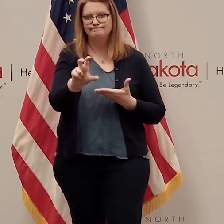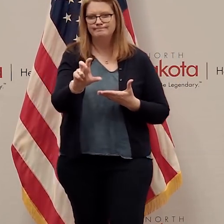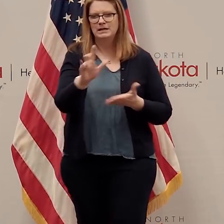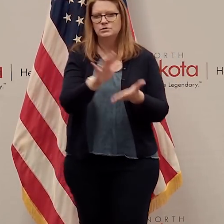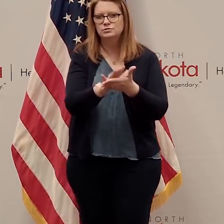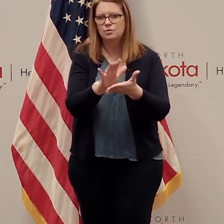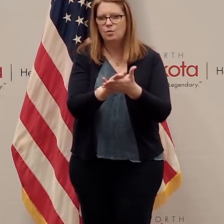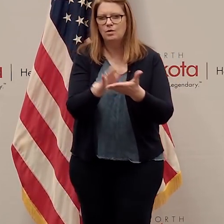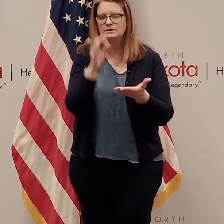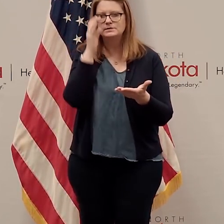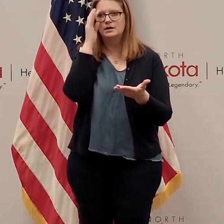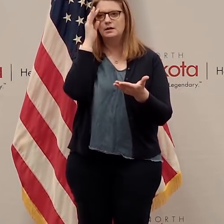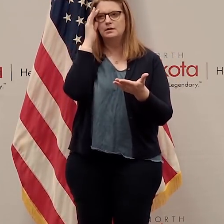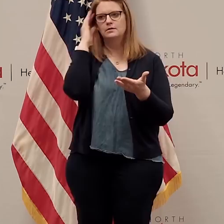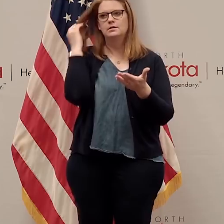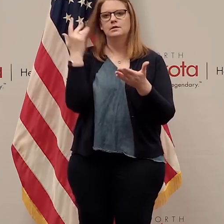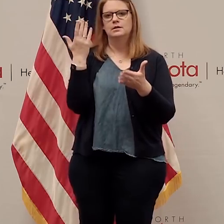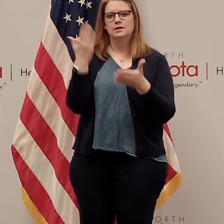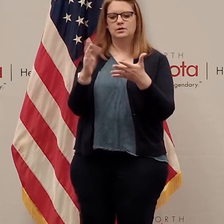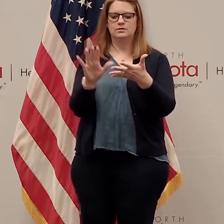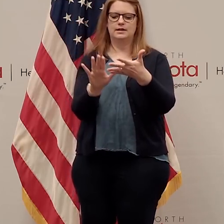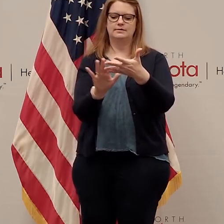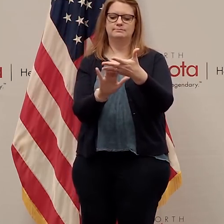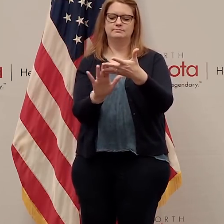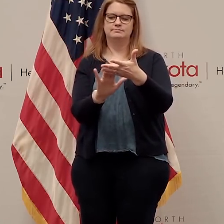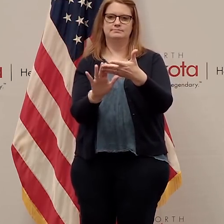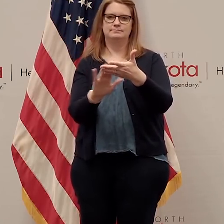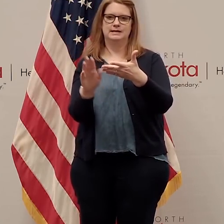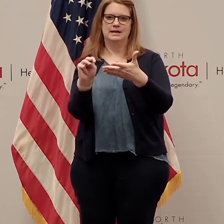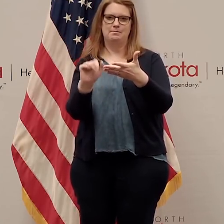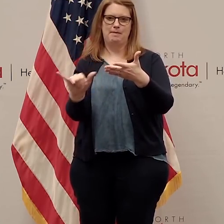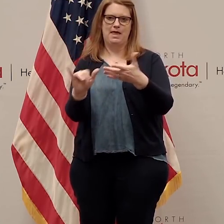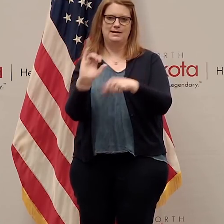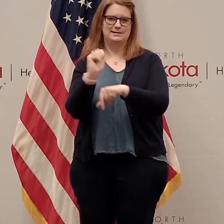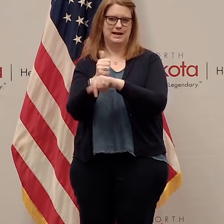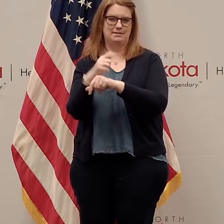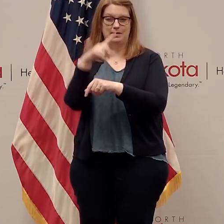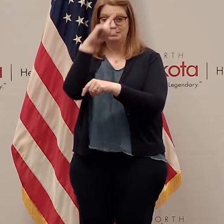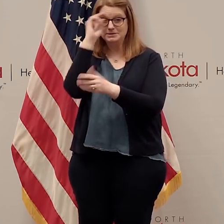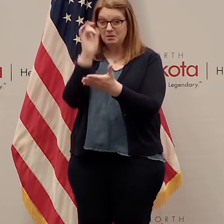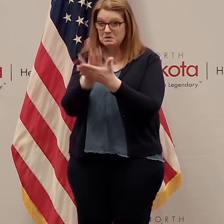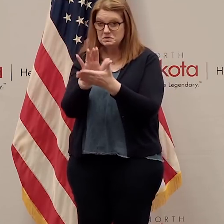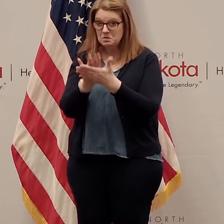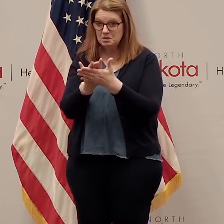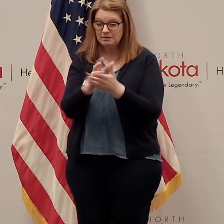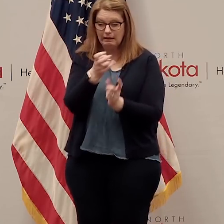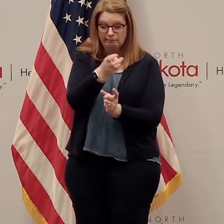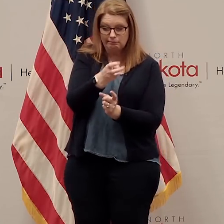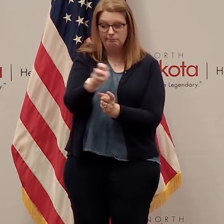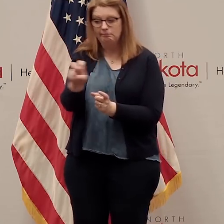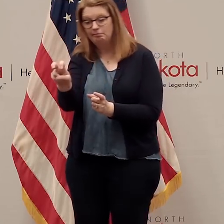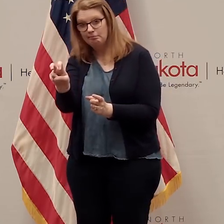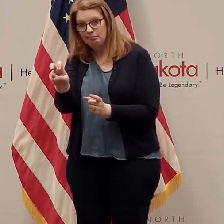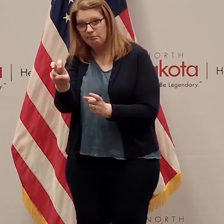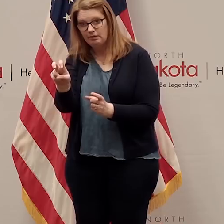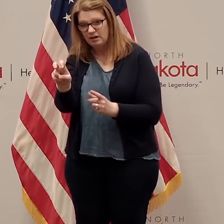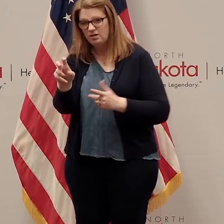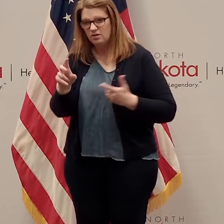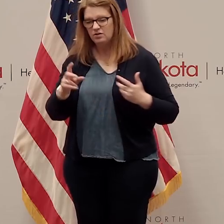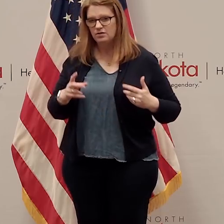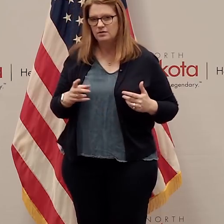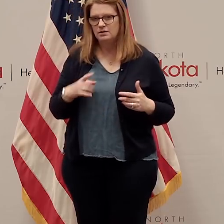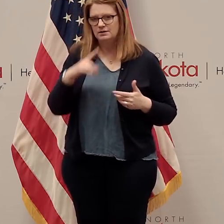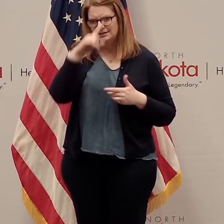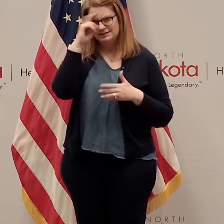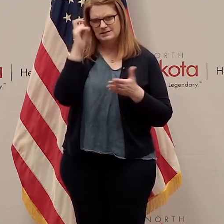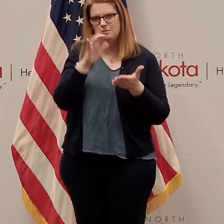to have a transition in the latter part of May into setting up summer school. Summer school may take on has been a pretty light